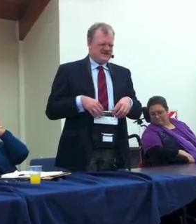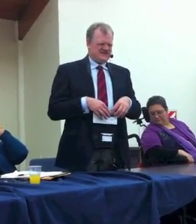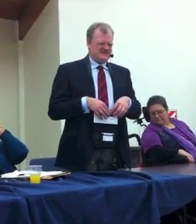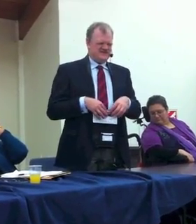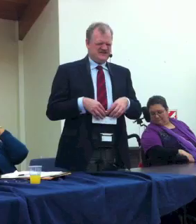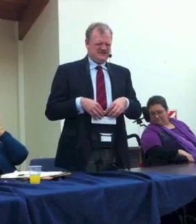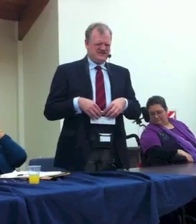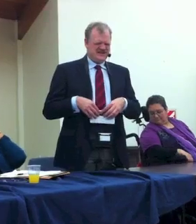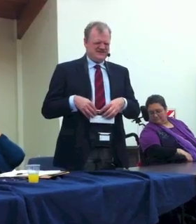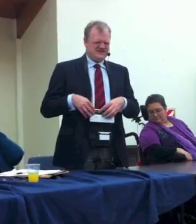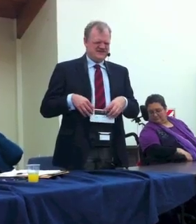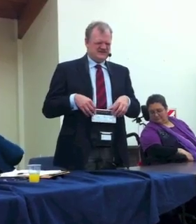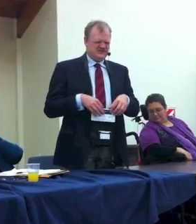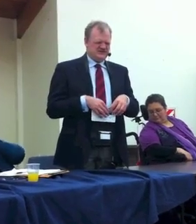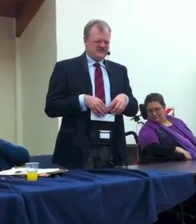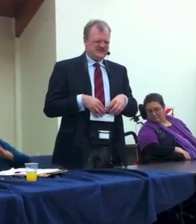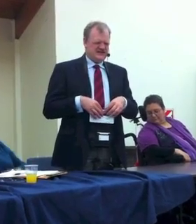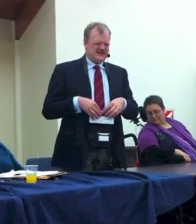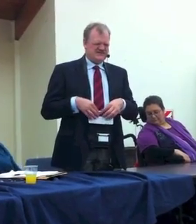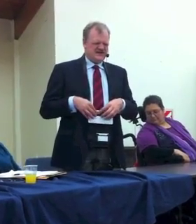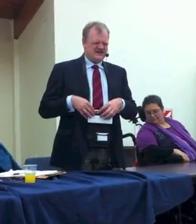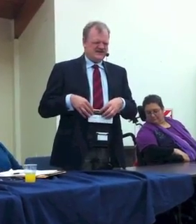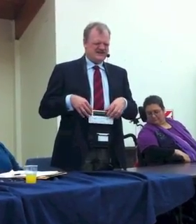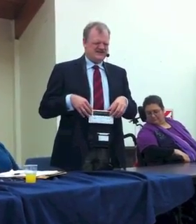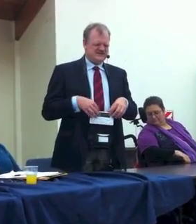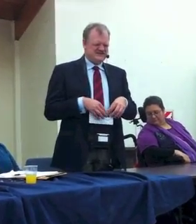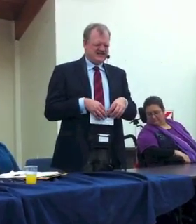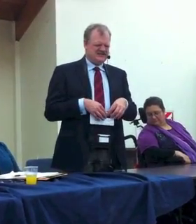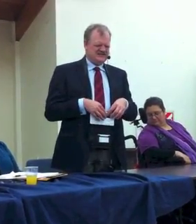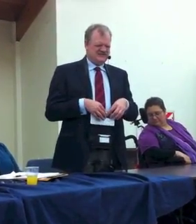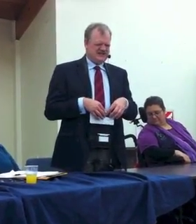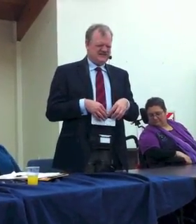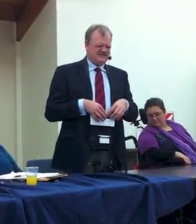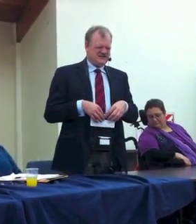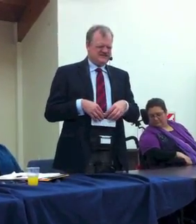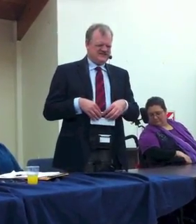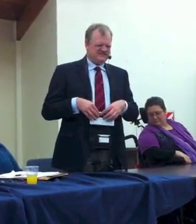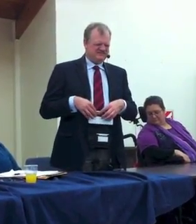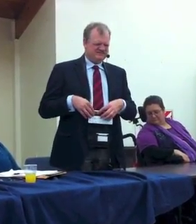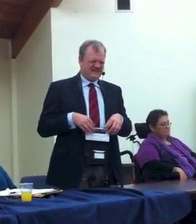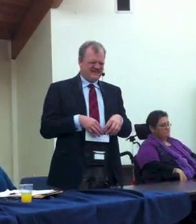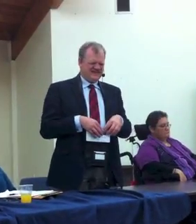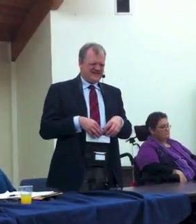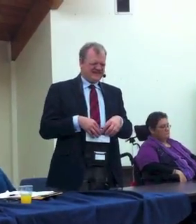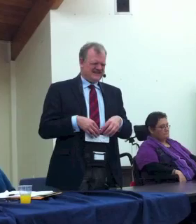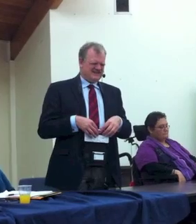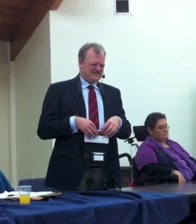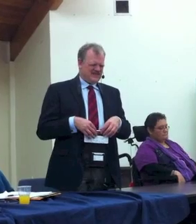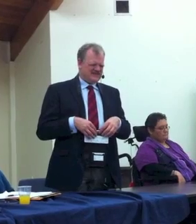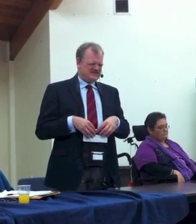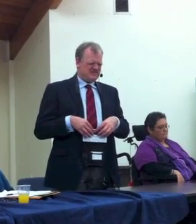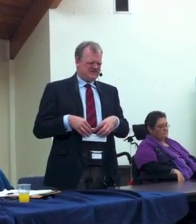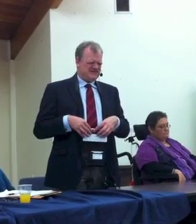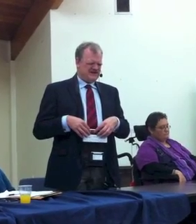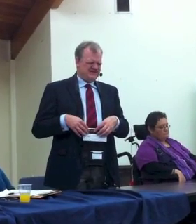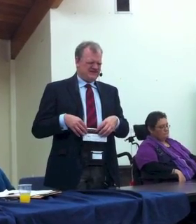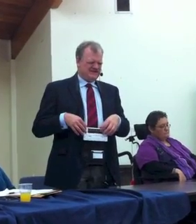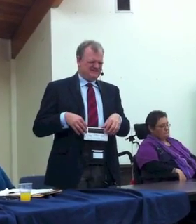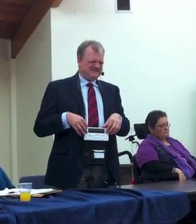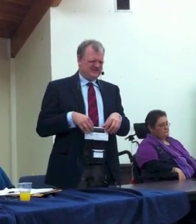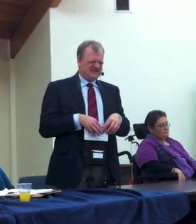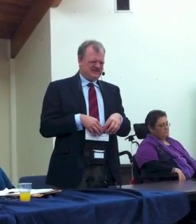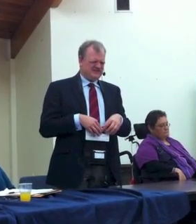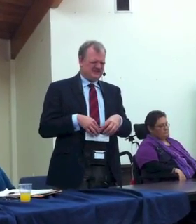have a major speech impediment, or we just can't make eye contact, whatever the reason. Now, as a